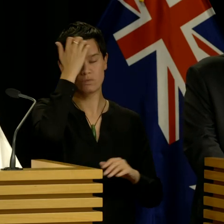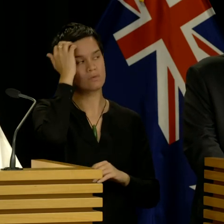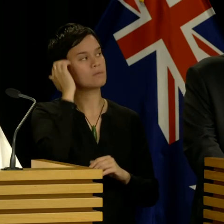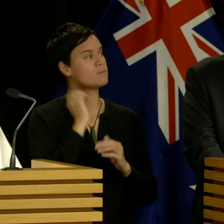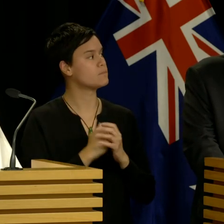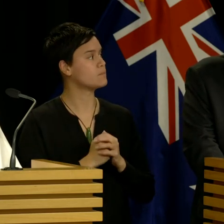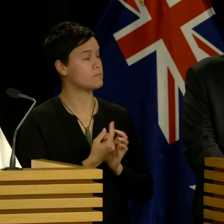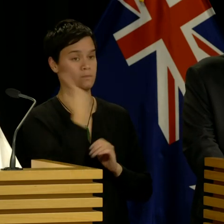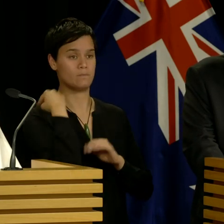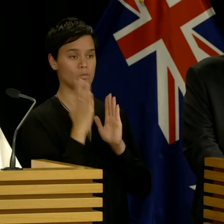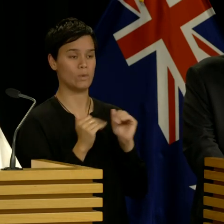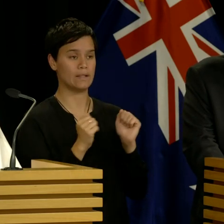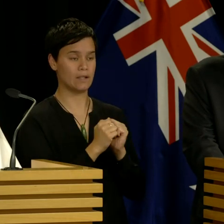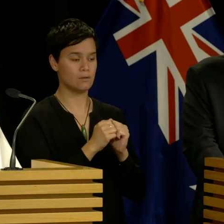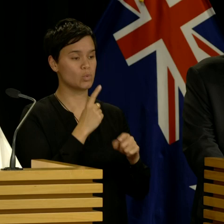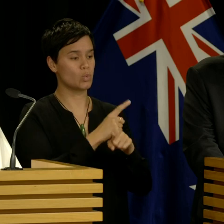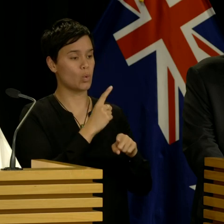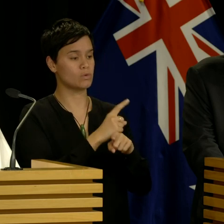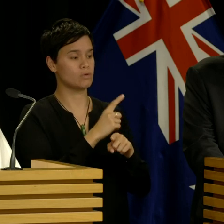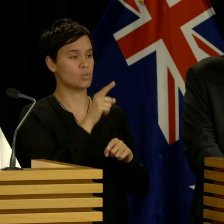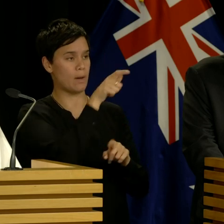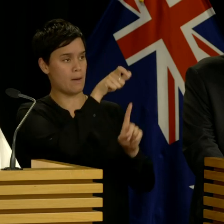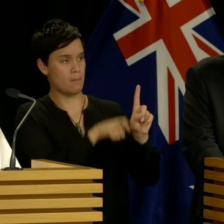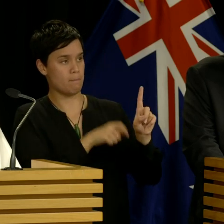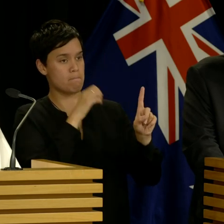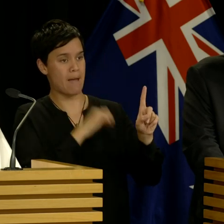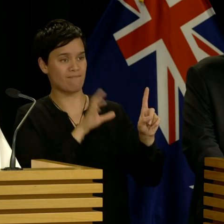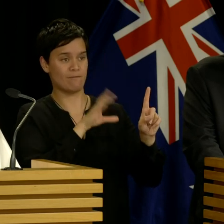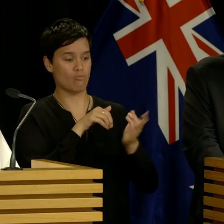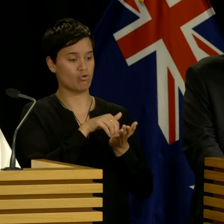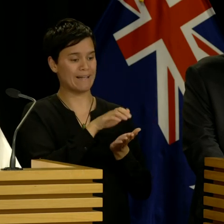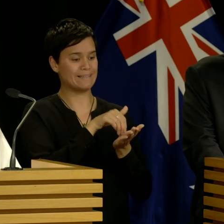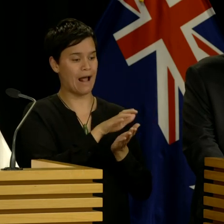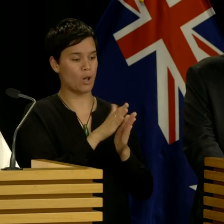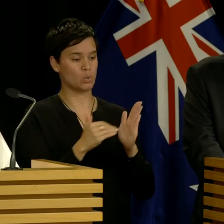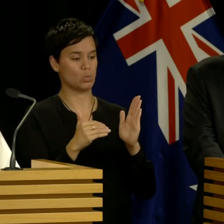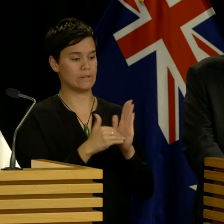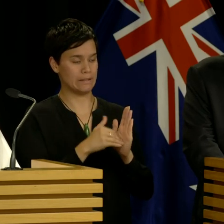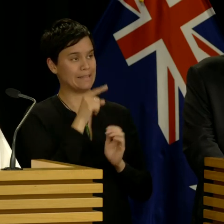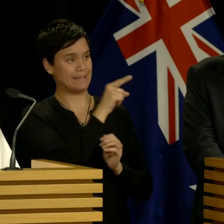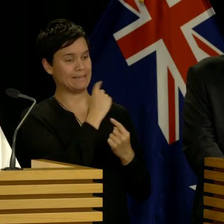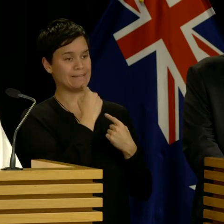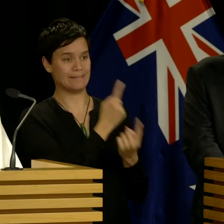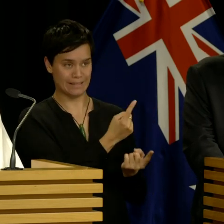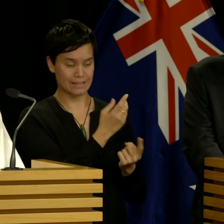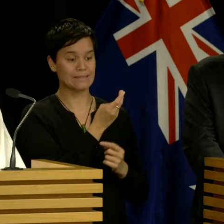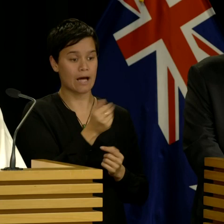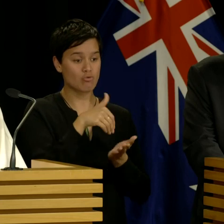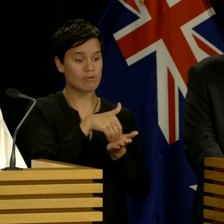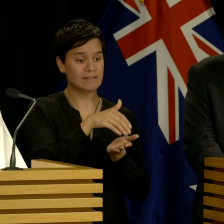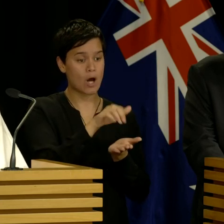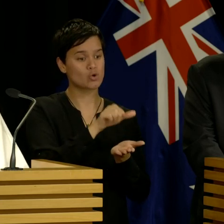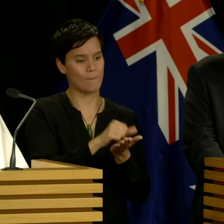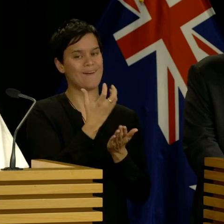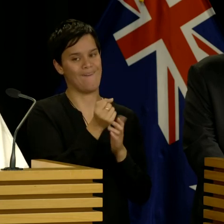but in the weekend I spoke to Greg Harford from Retail New Zealand, and he certainly reflected the fact that for some retailers there have been issues,